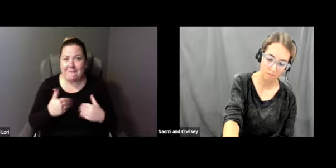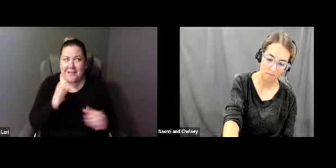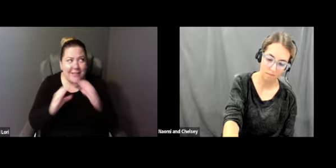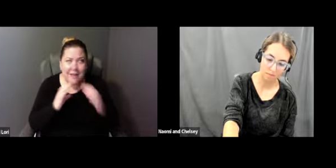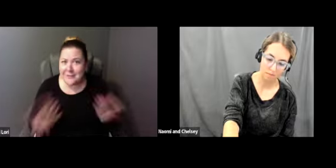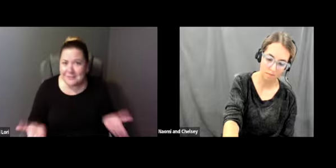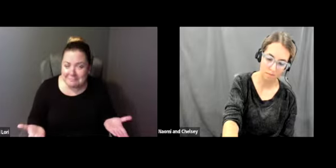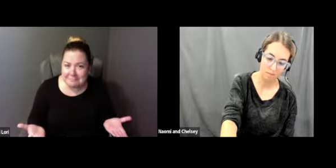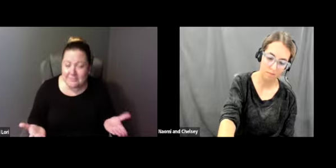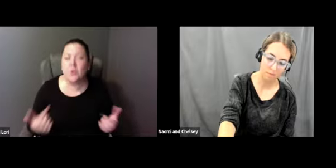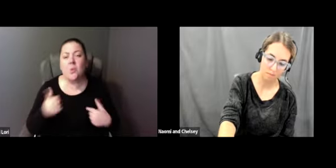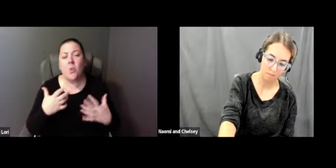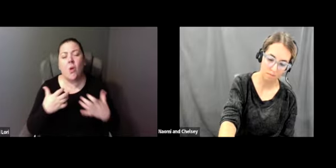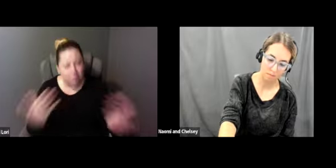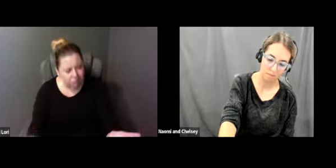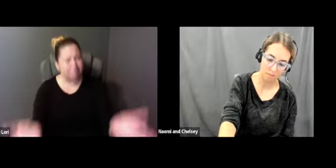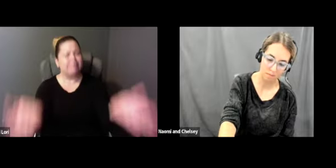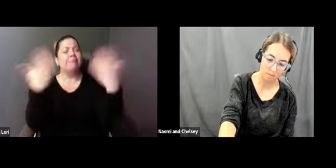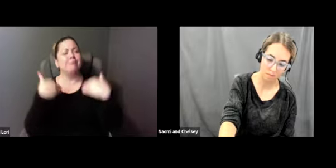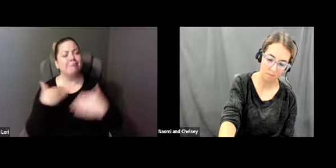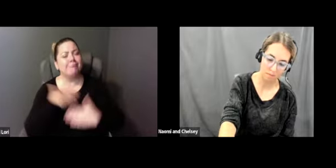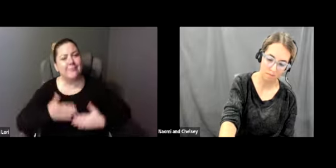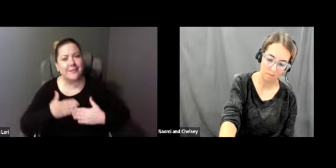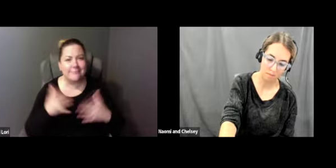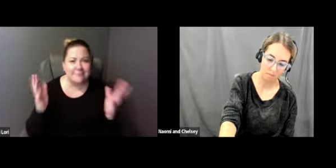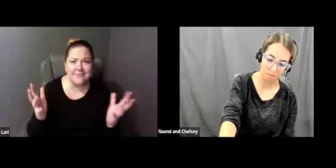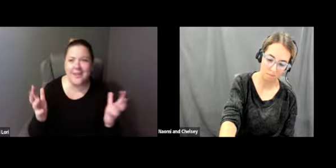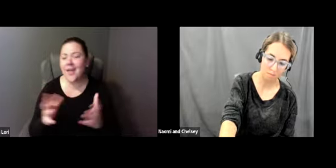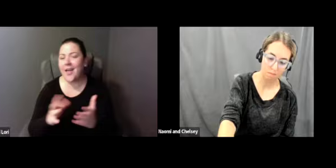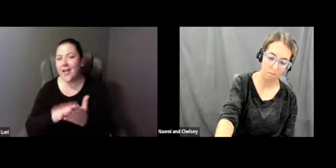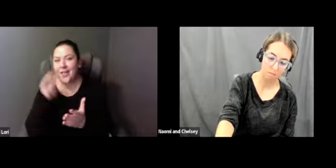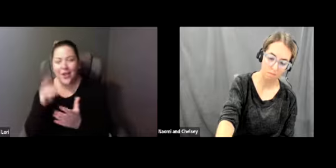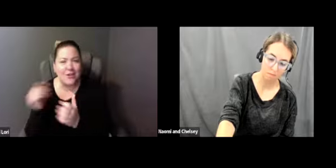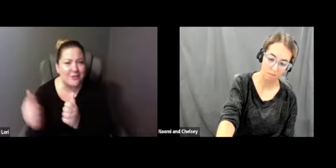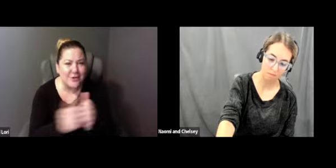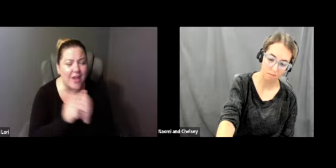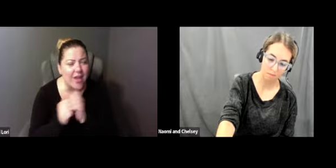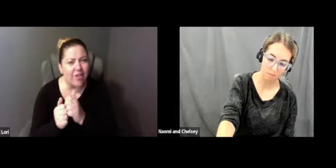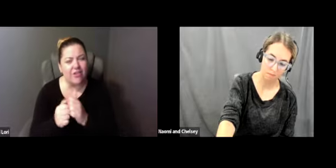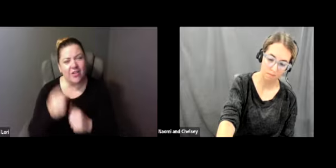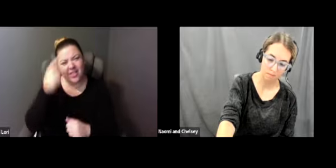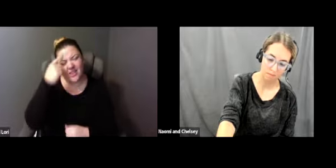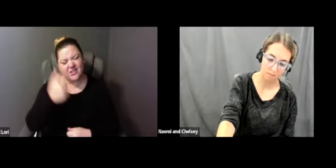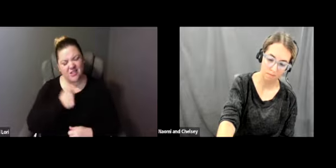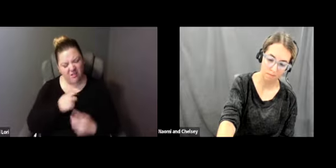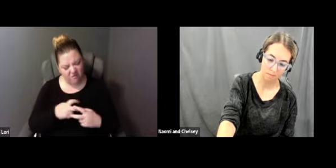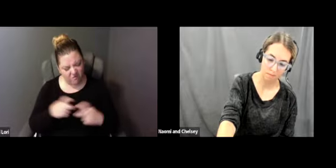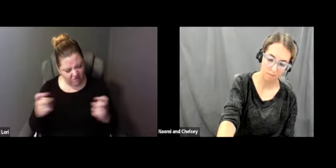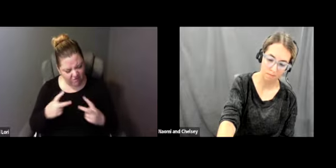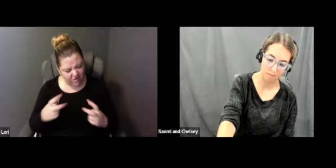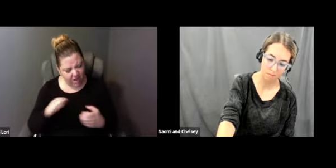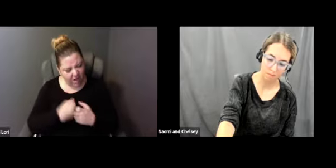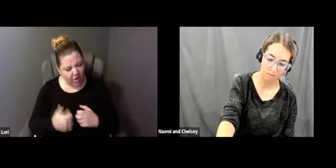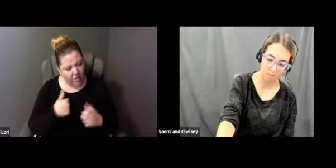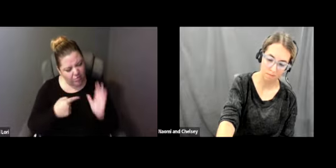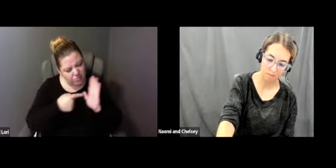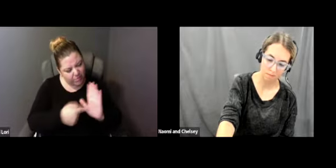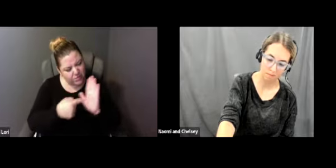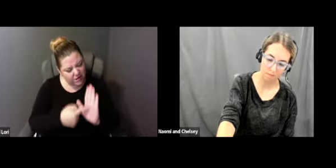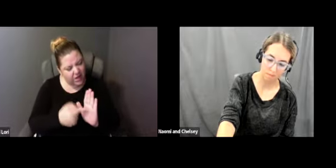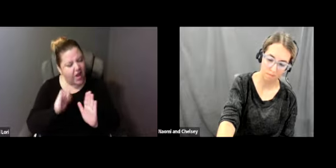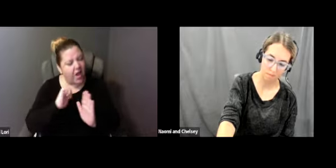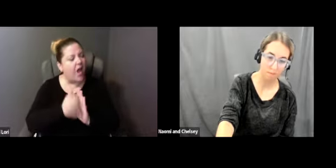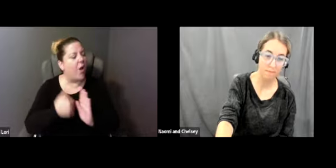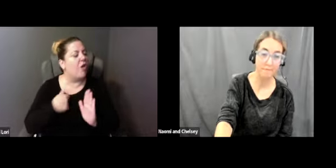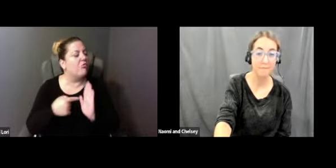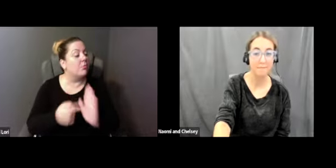experience that we're having and maybe a different perspective of how they are presenting themselves and most importantly, presenting their consumers through their